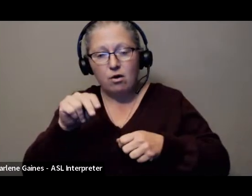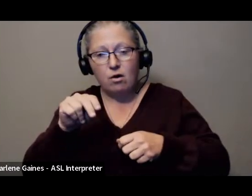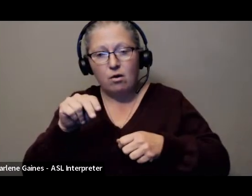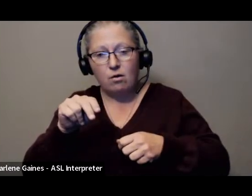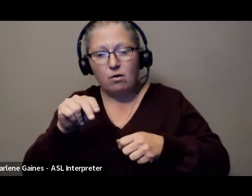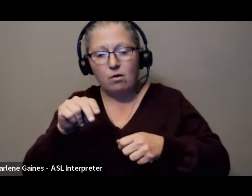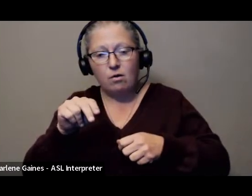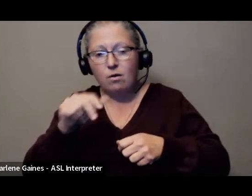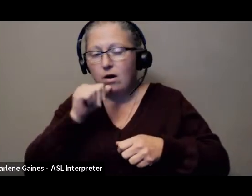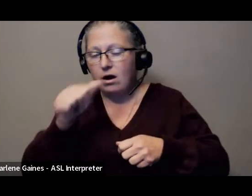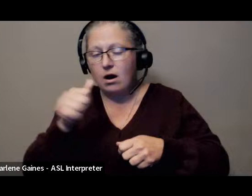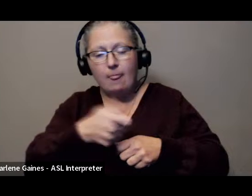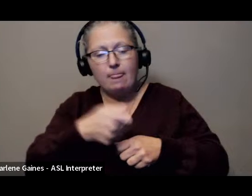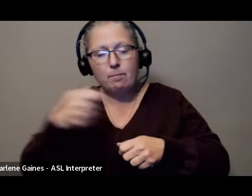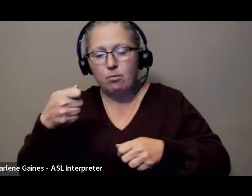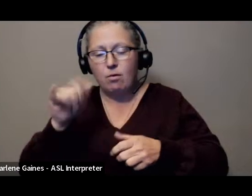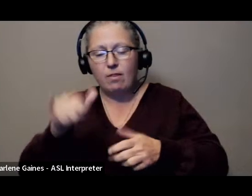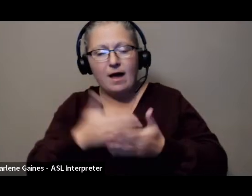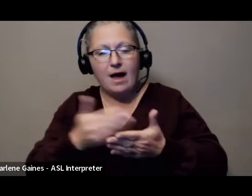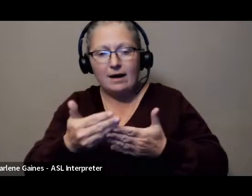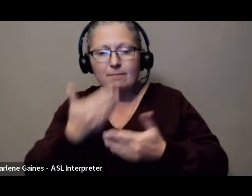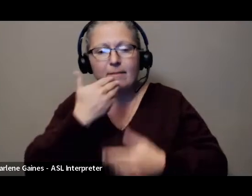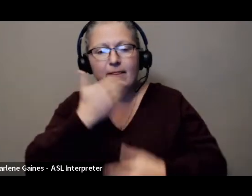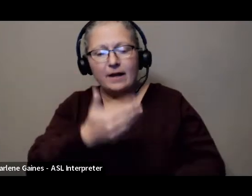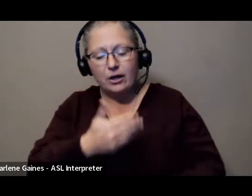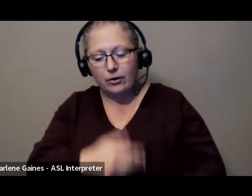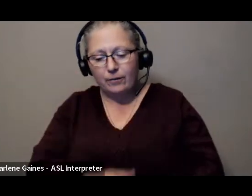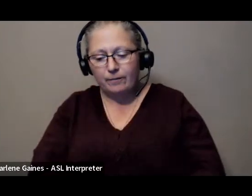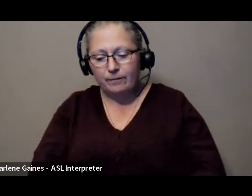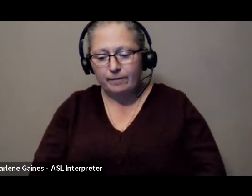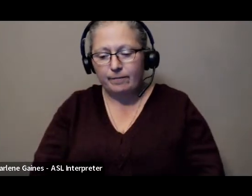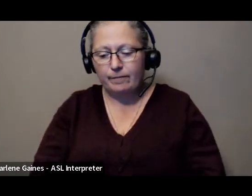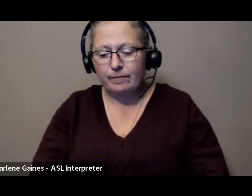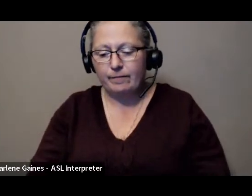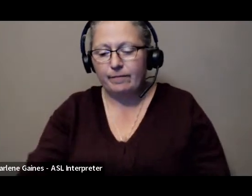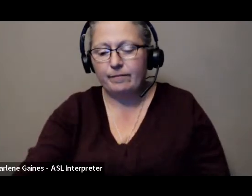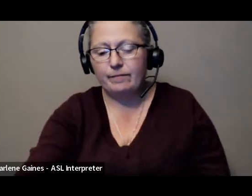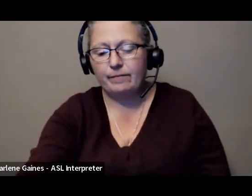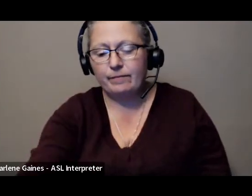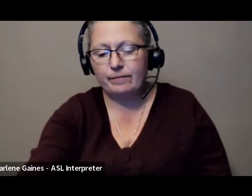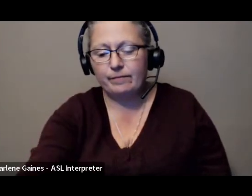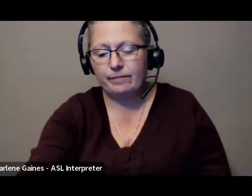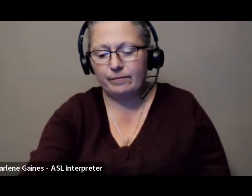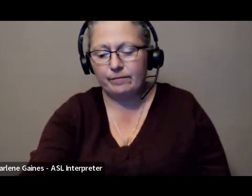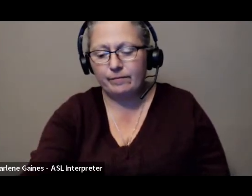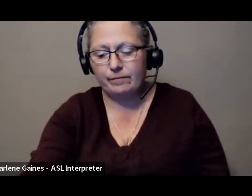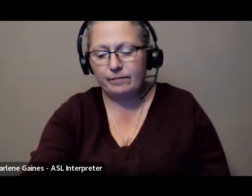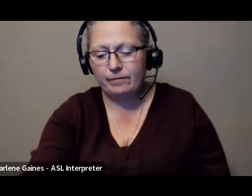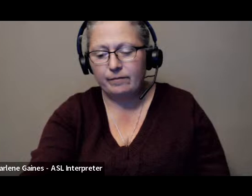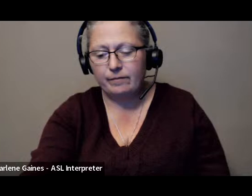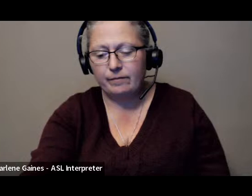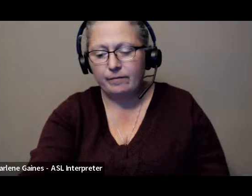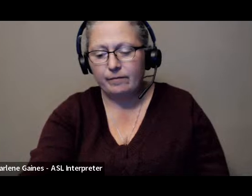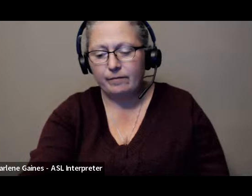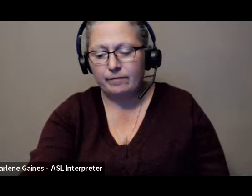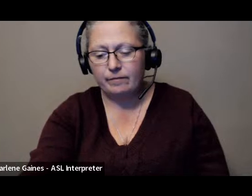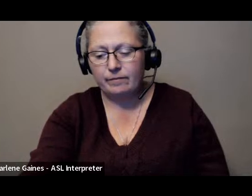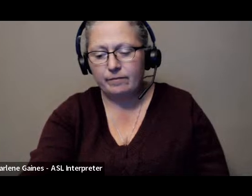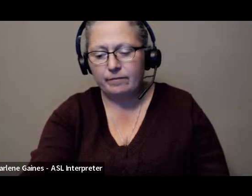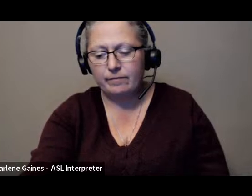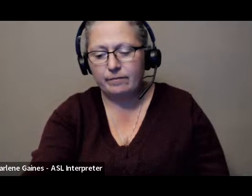so we will not pull that item. Thank you. Okay, so we will go on